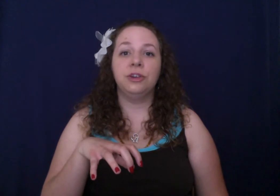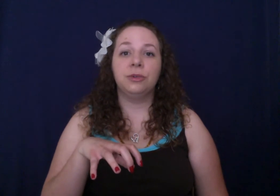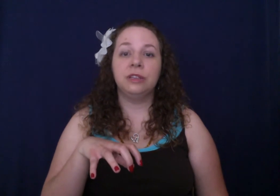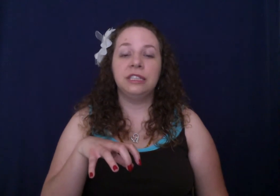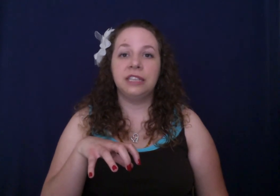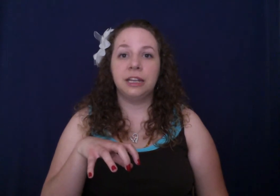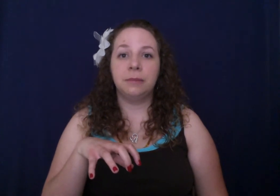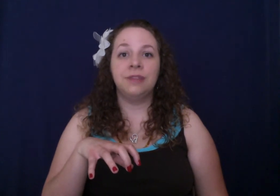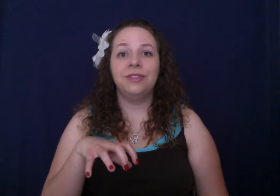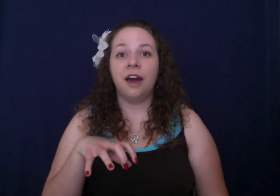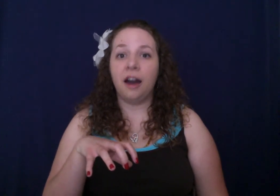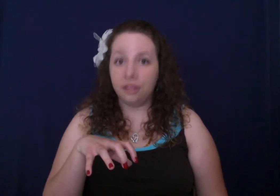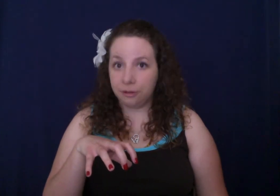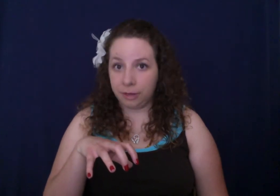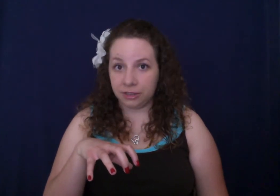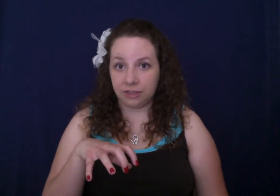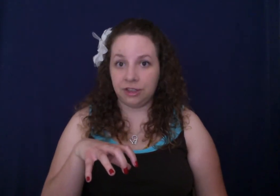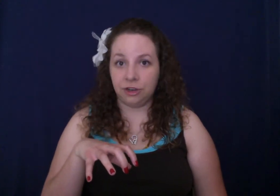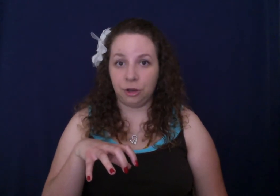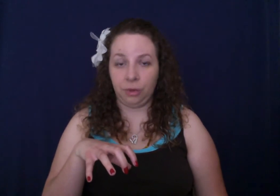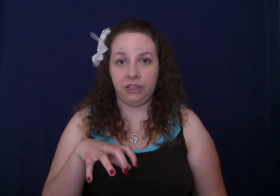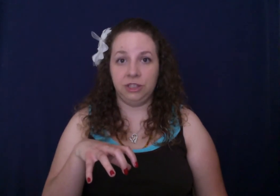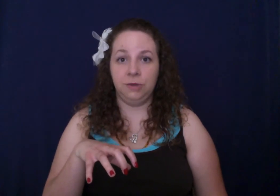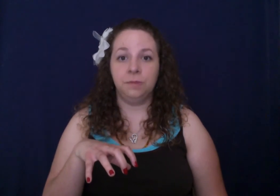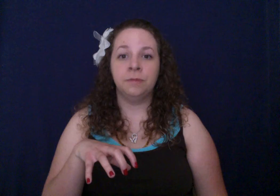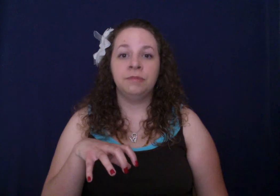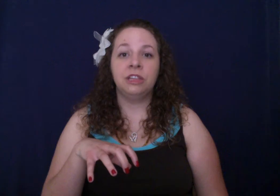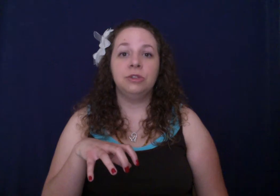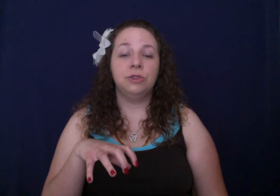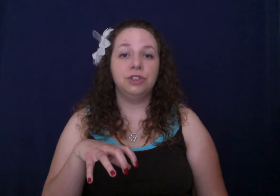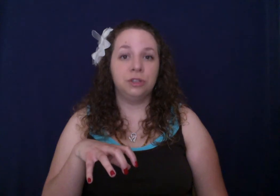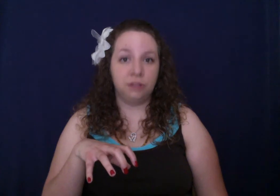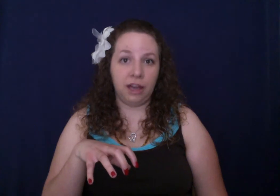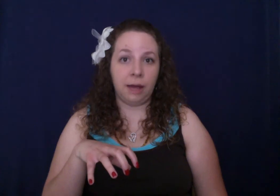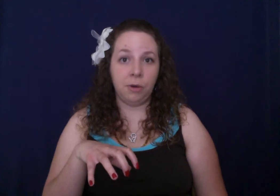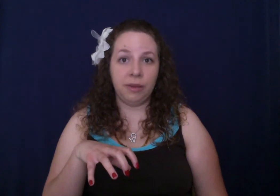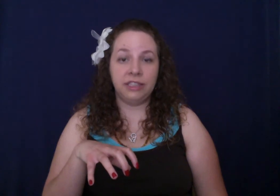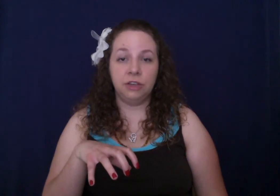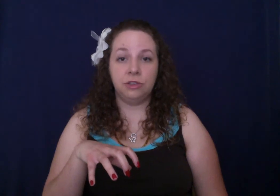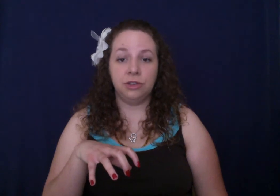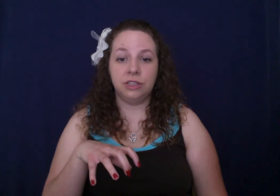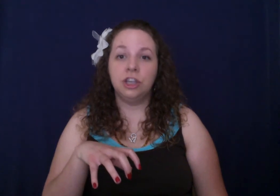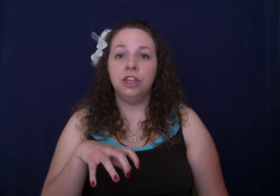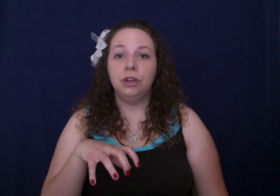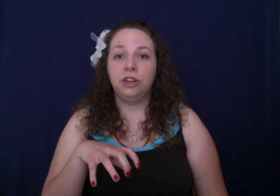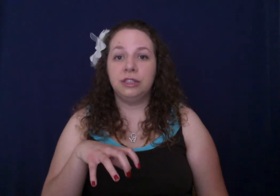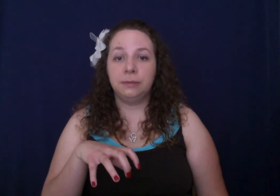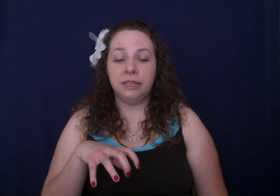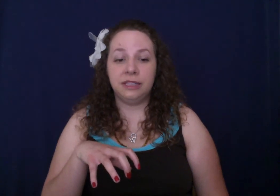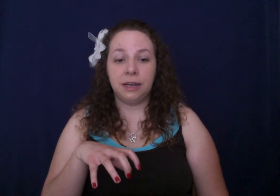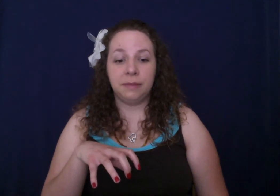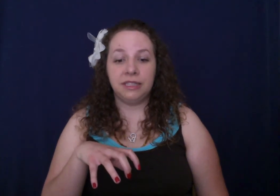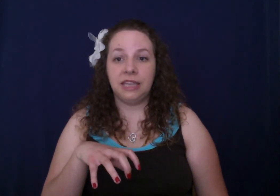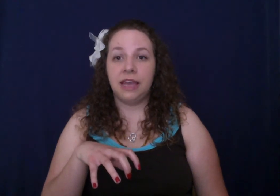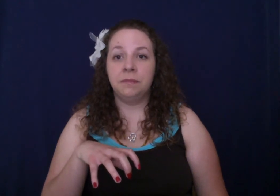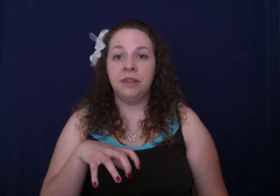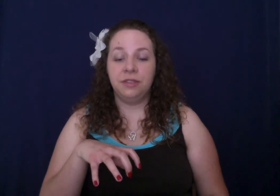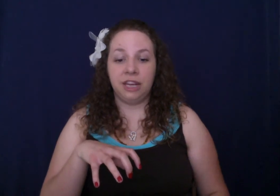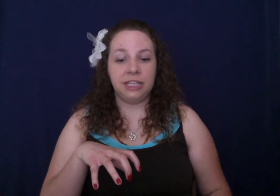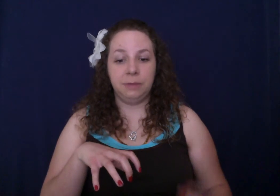going to set up the other building that they're going to. So there's a couple ways that you can do this. You could simply set up and say, the next building